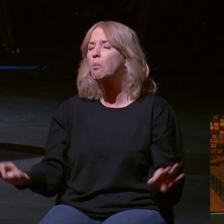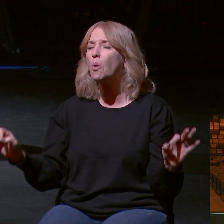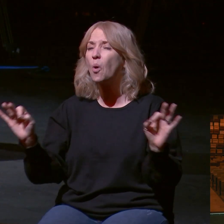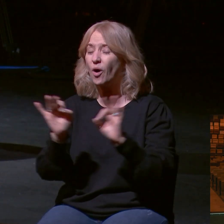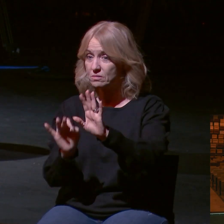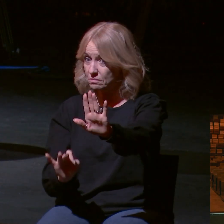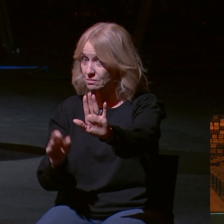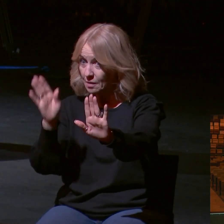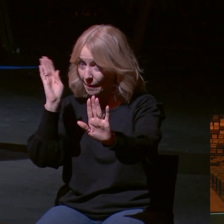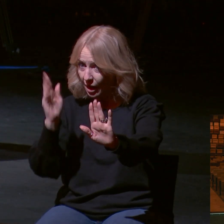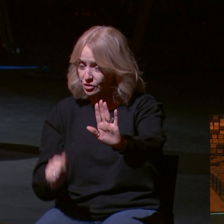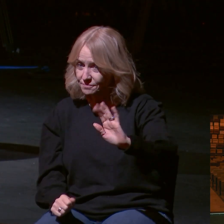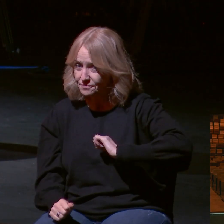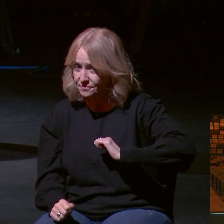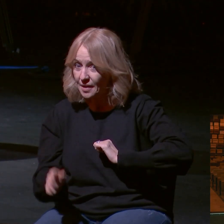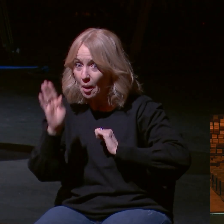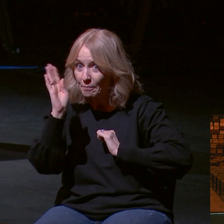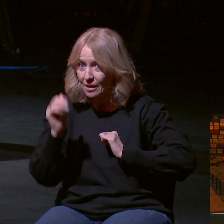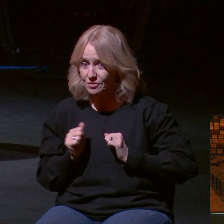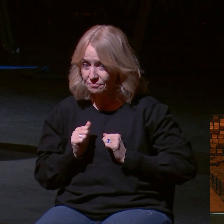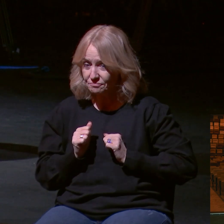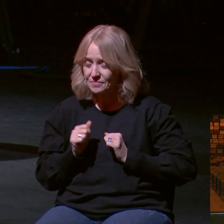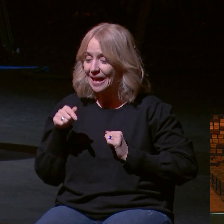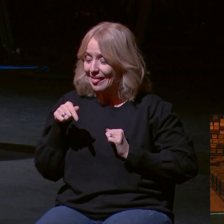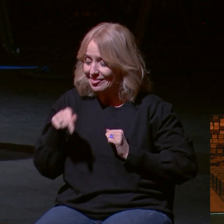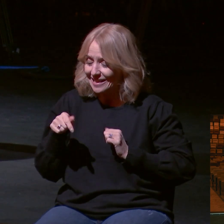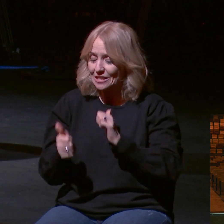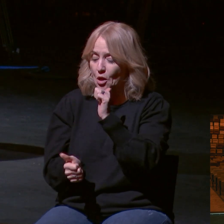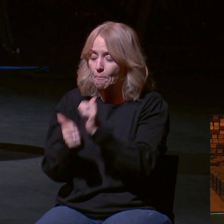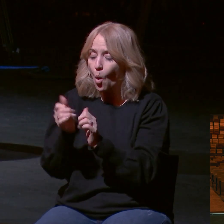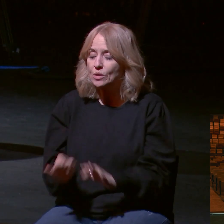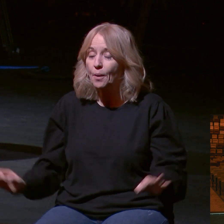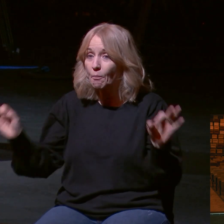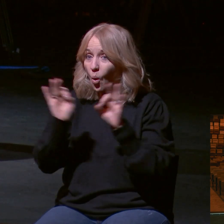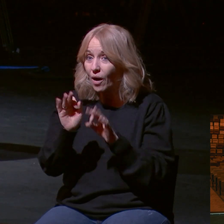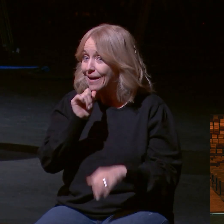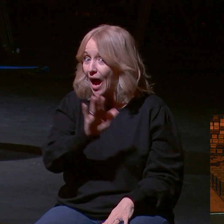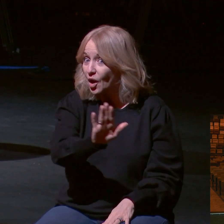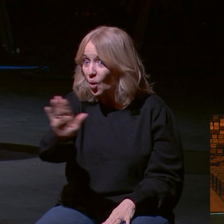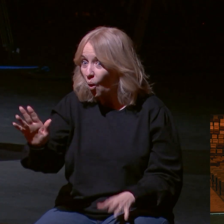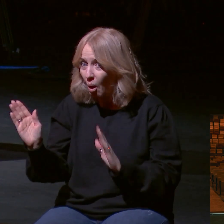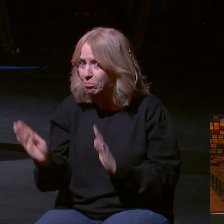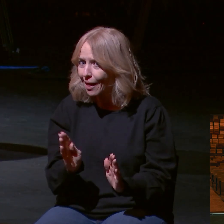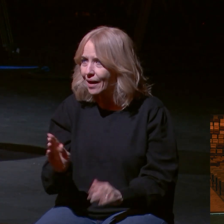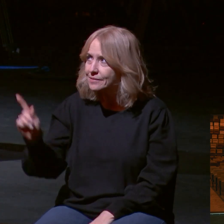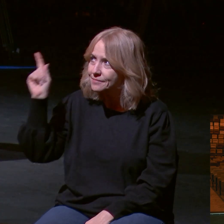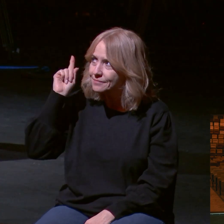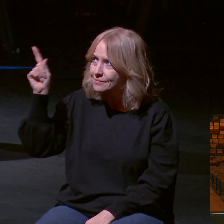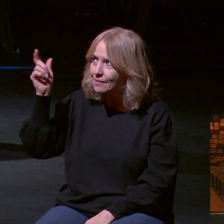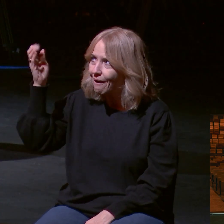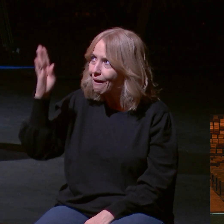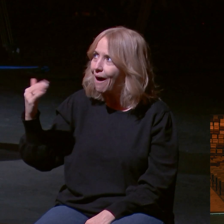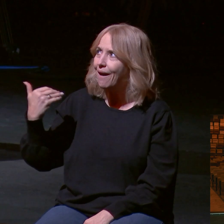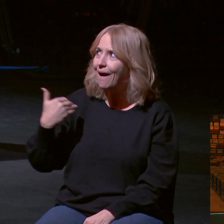this is more important than the plans that you have and the plans that I have. God has plans. Yes,